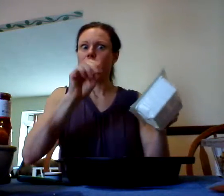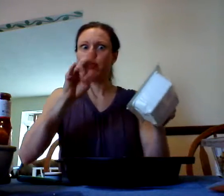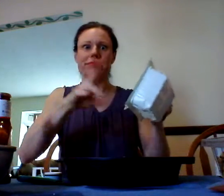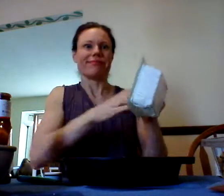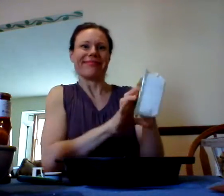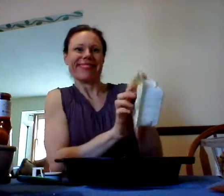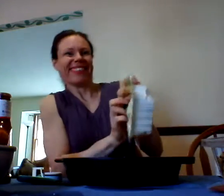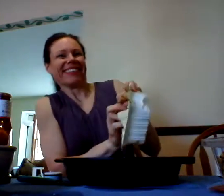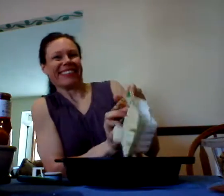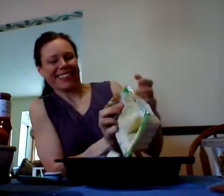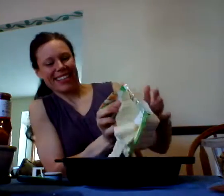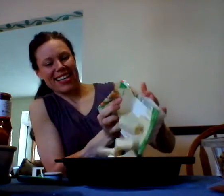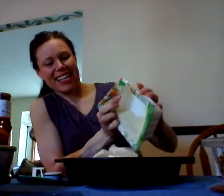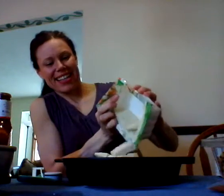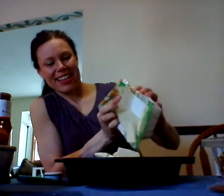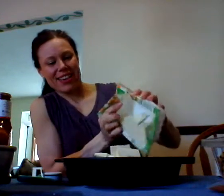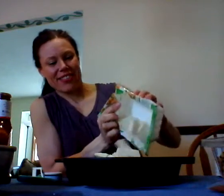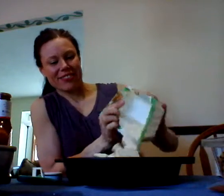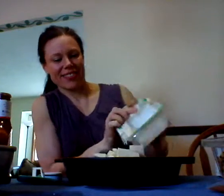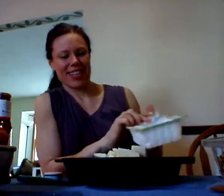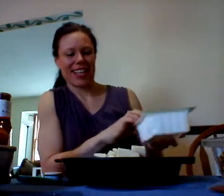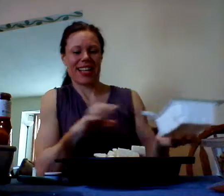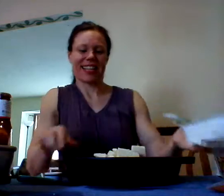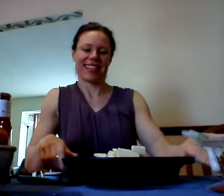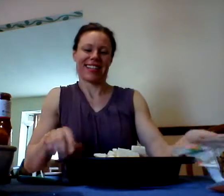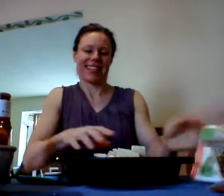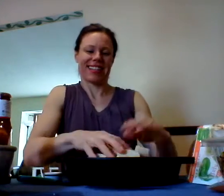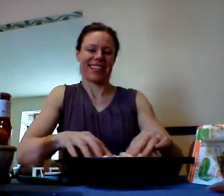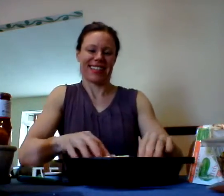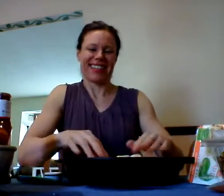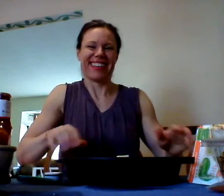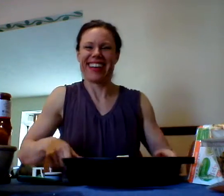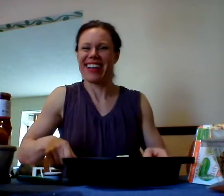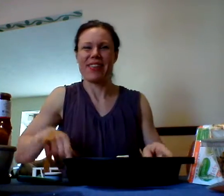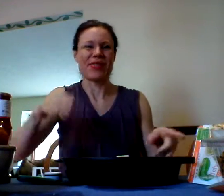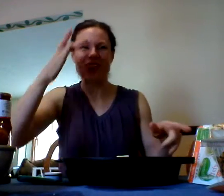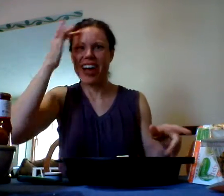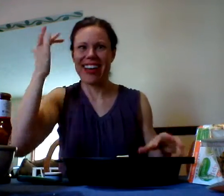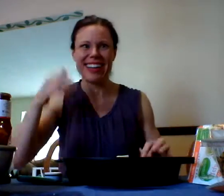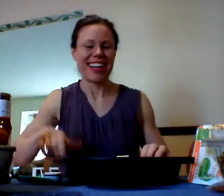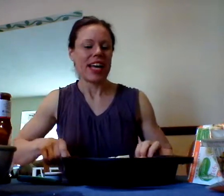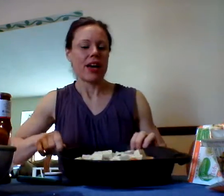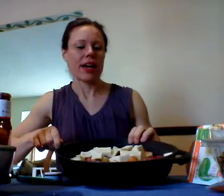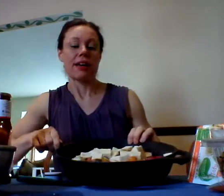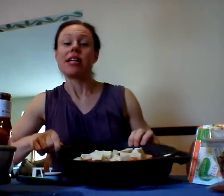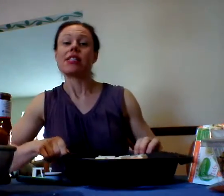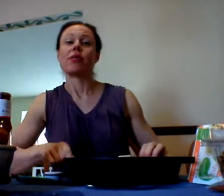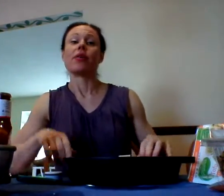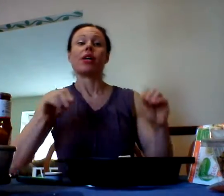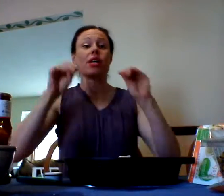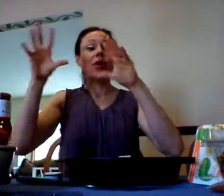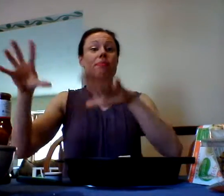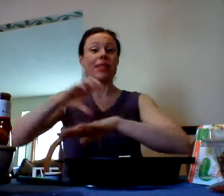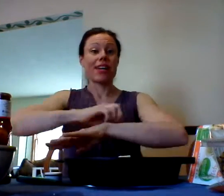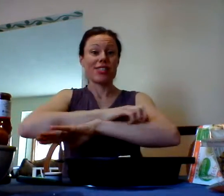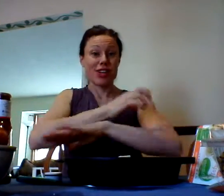tofu. There you go. Almost forgot. Okay, so go ahead and put that on the